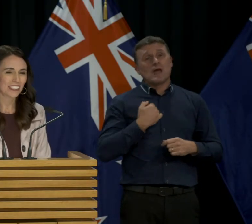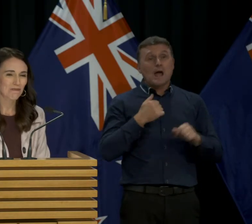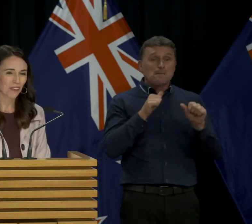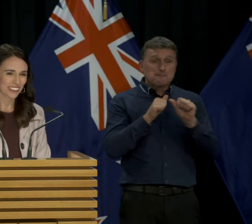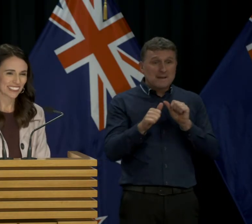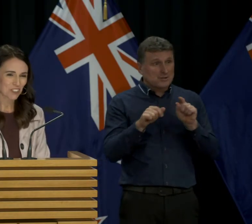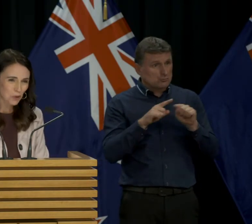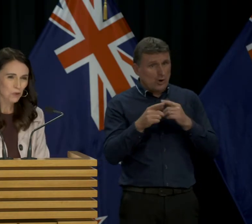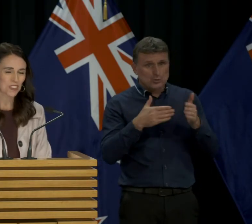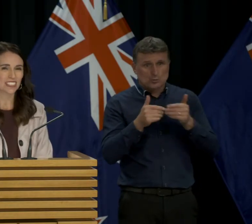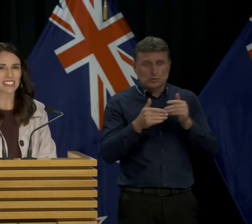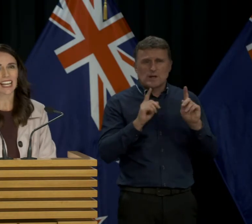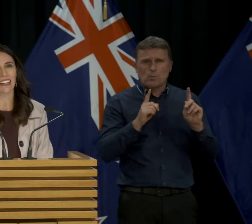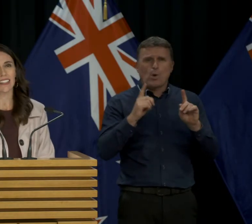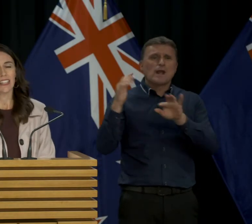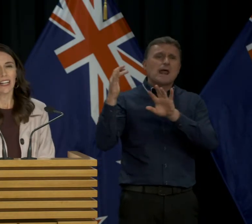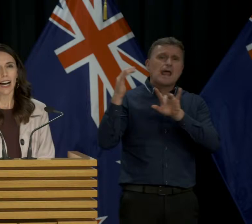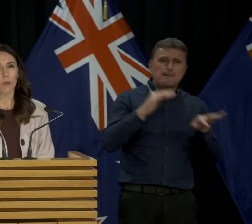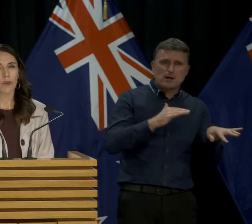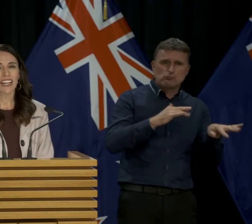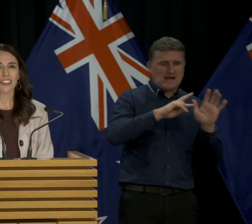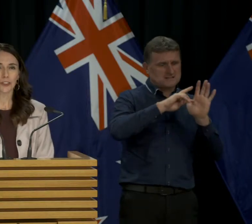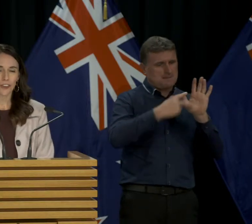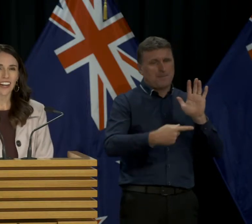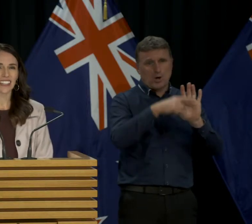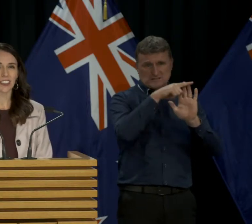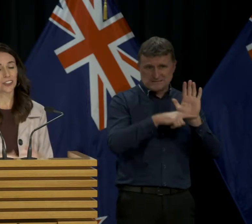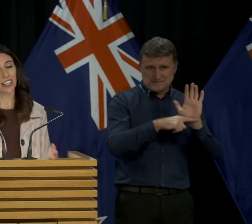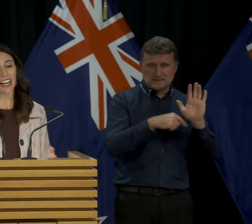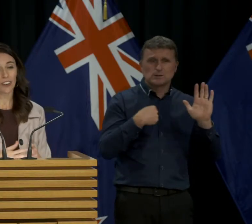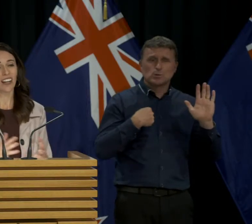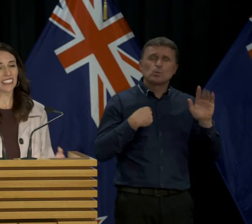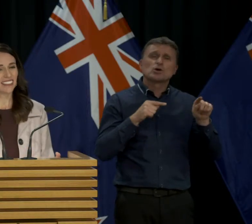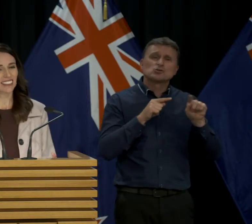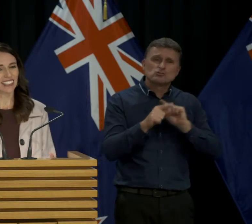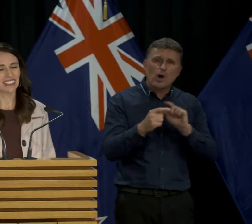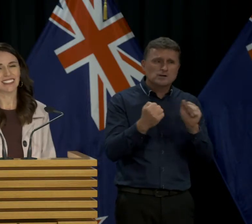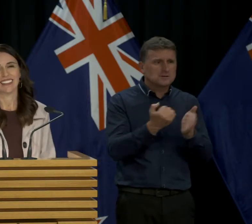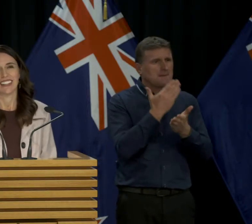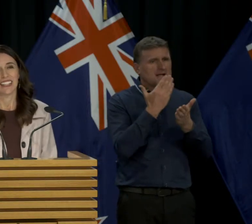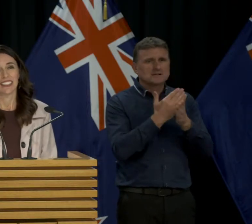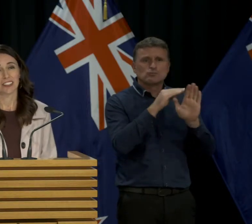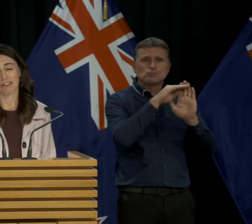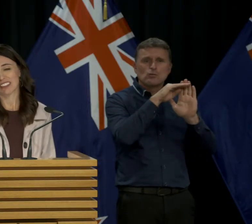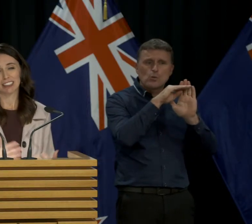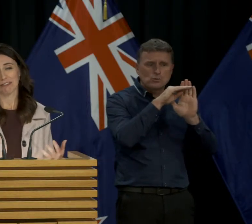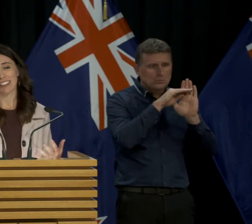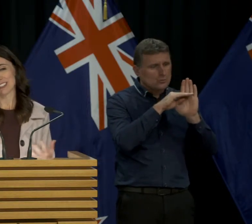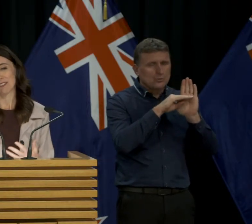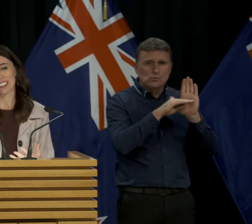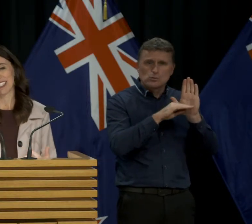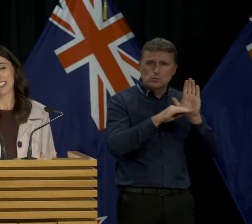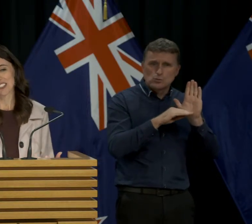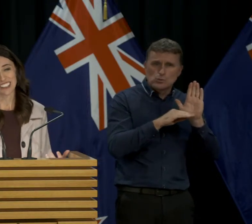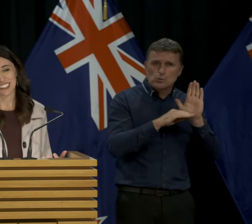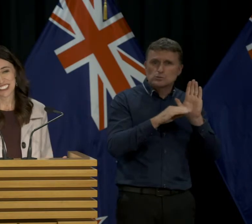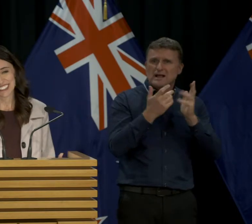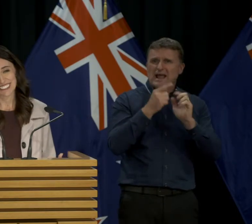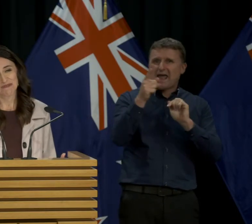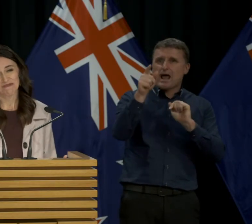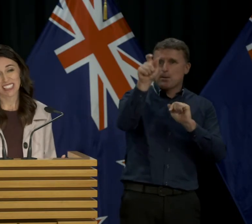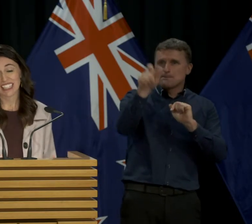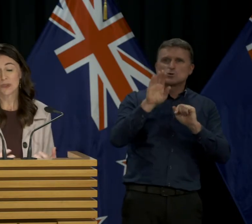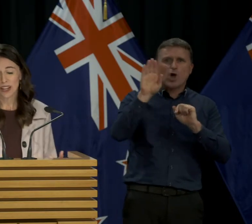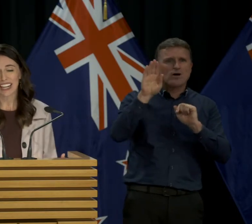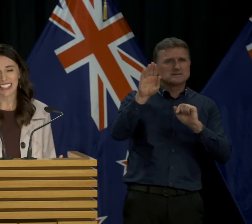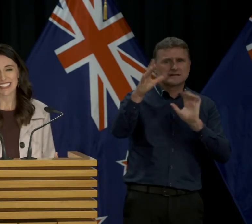with immigration policy, of course, is that we are trying to create criteria to really define someone's connection to New